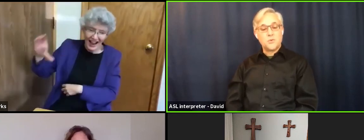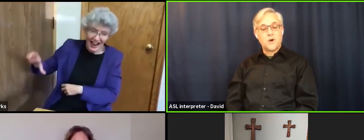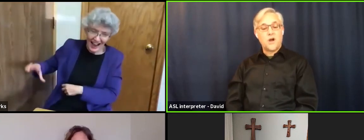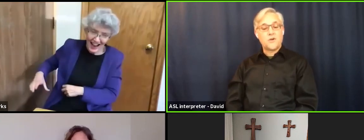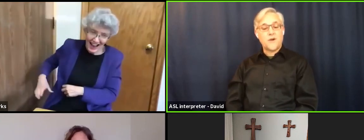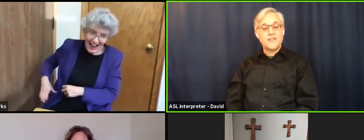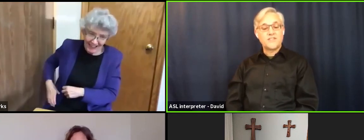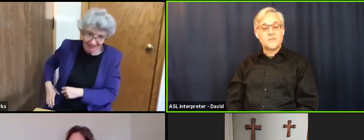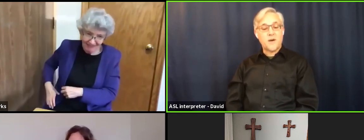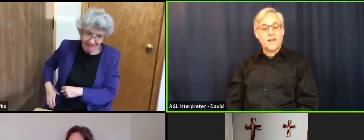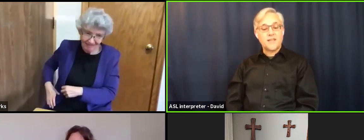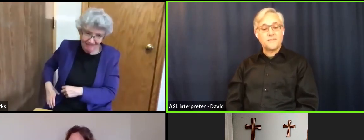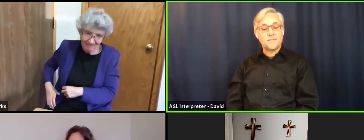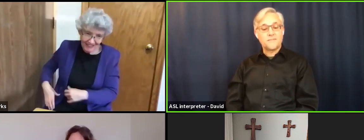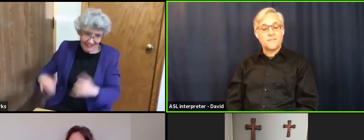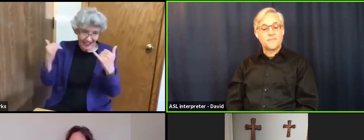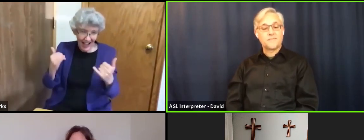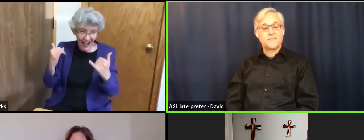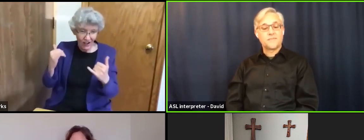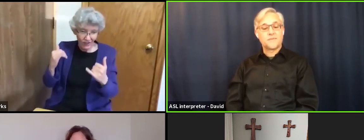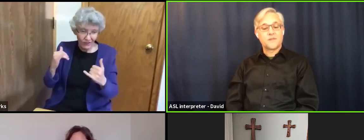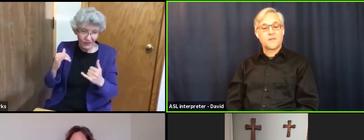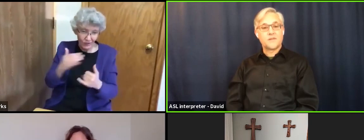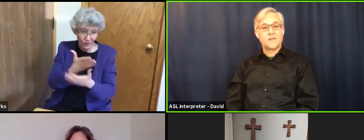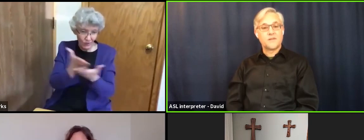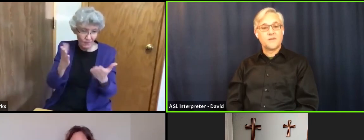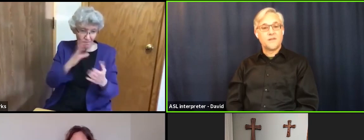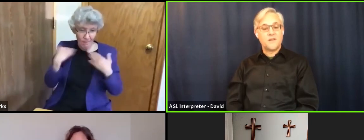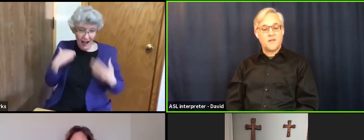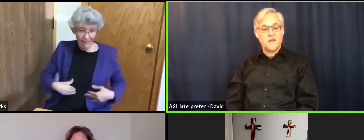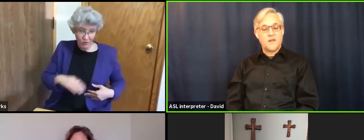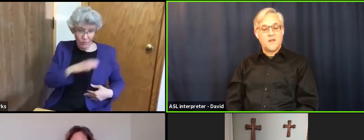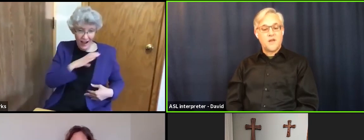You are Christ's body.